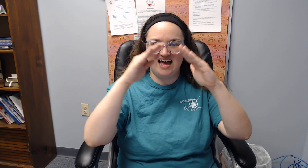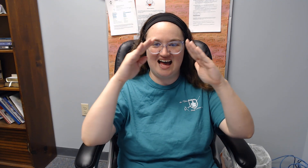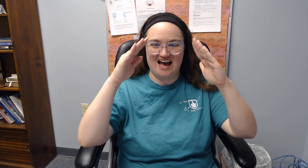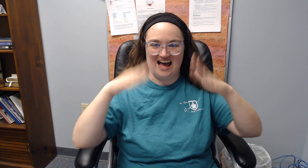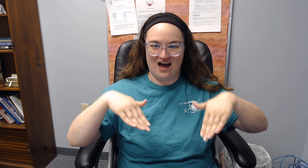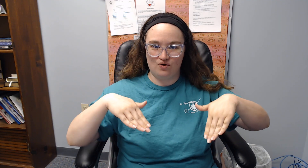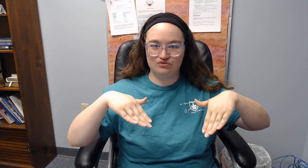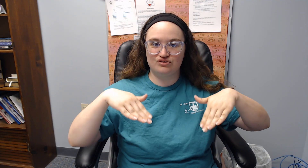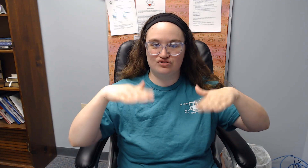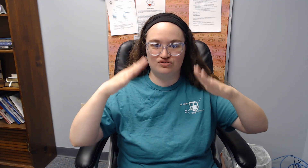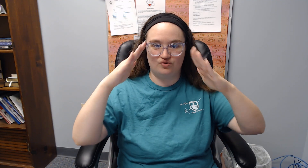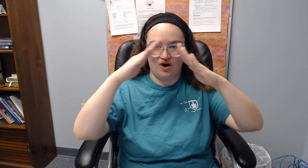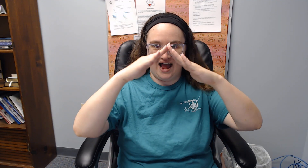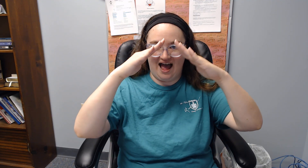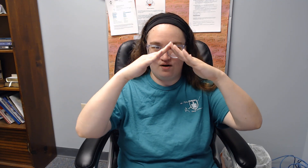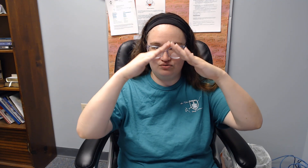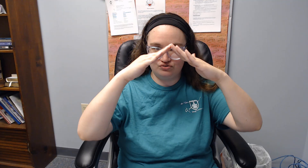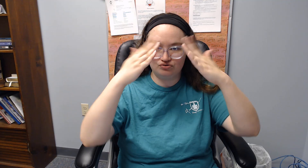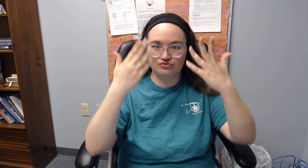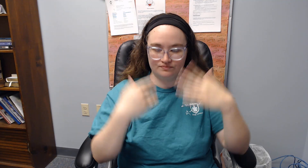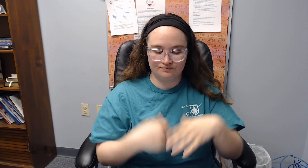A house or a house.